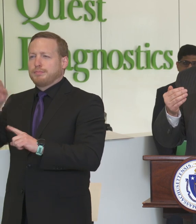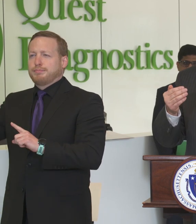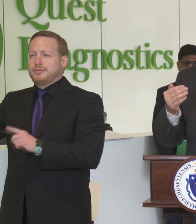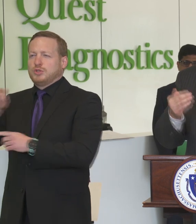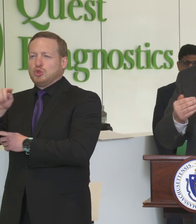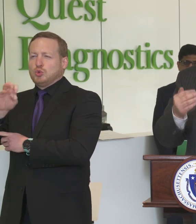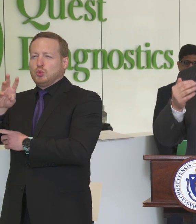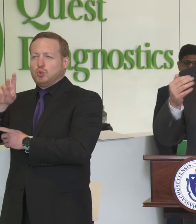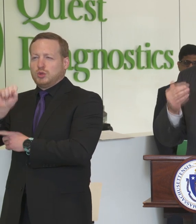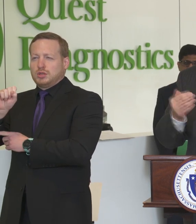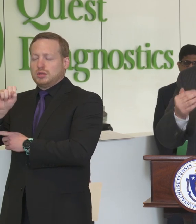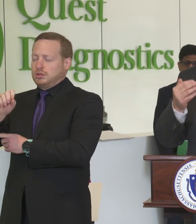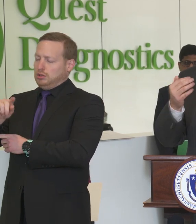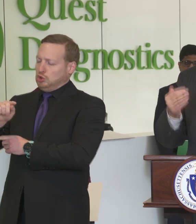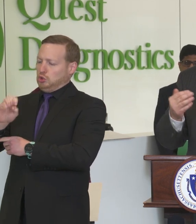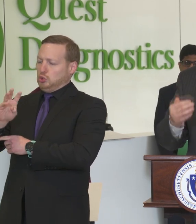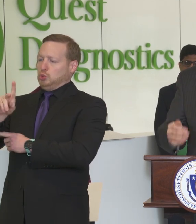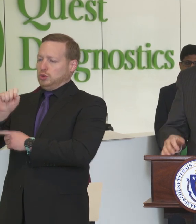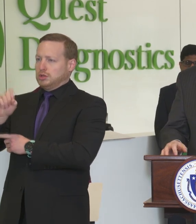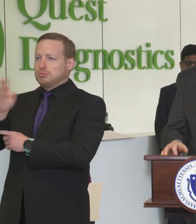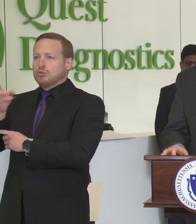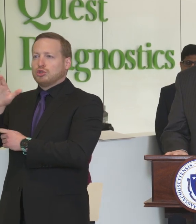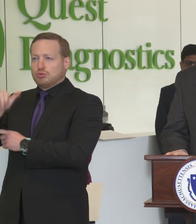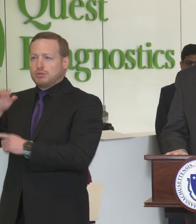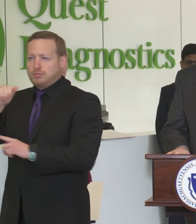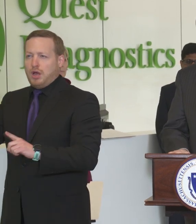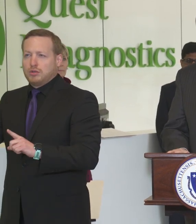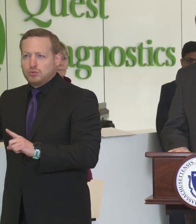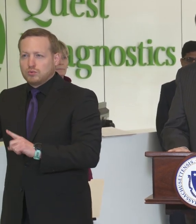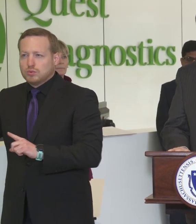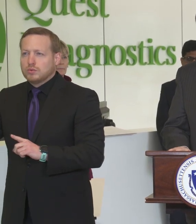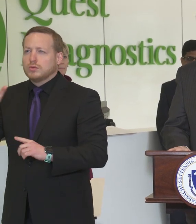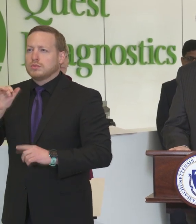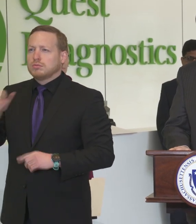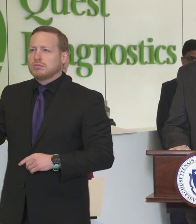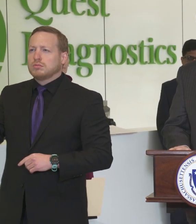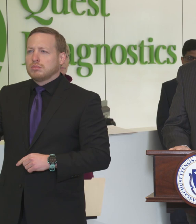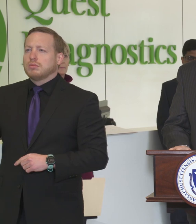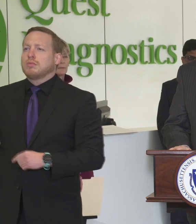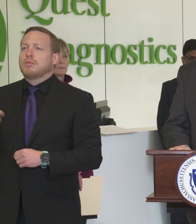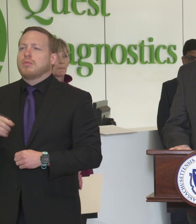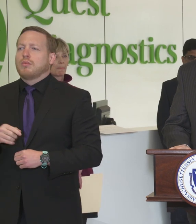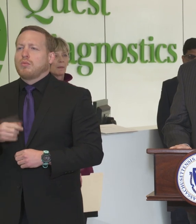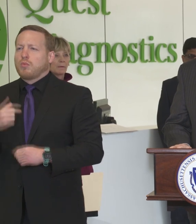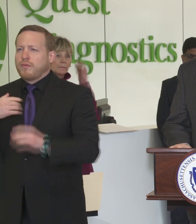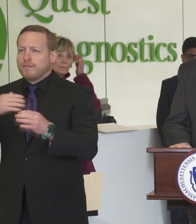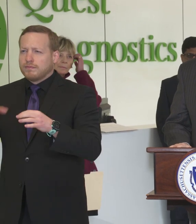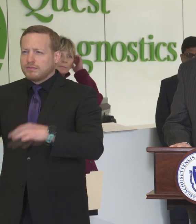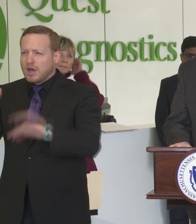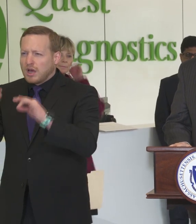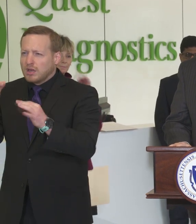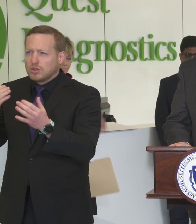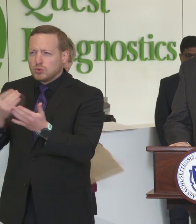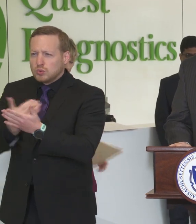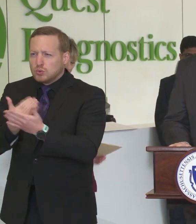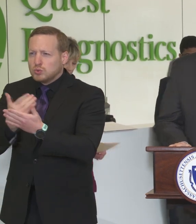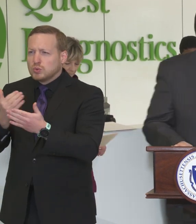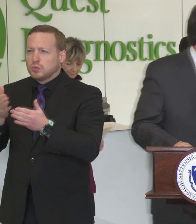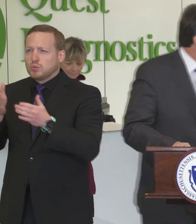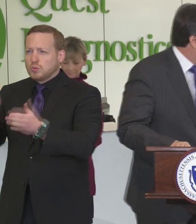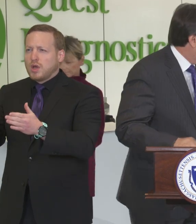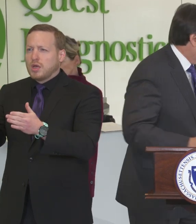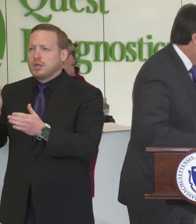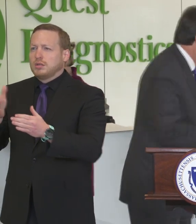draws with the drive-through center here in Shrewsbury, and we're helping with that effort as well. So with that, I'd like to turn it over to the governor. Thank